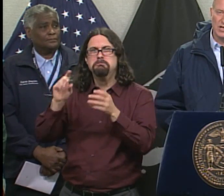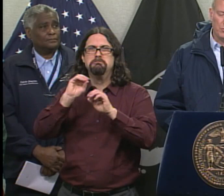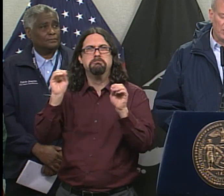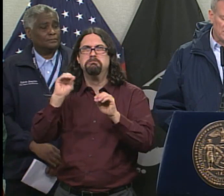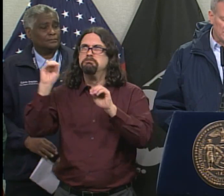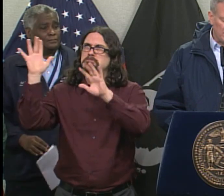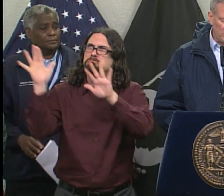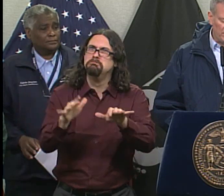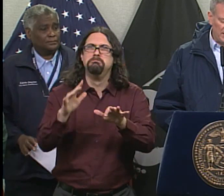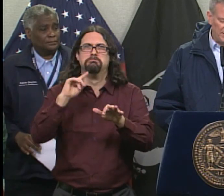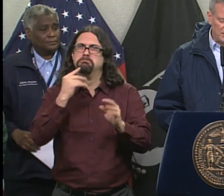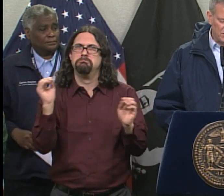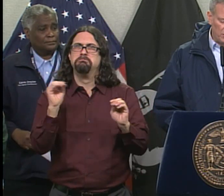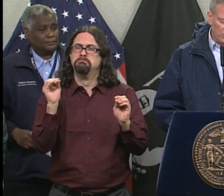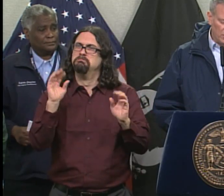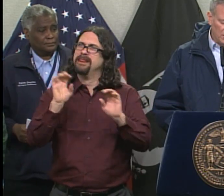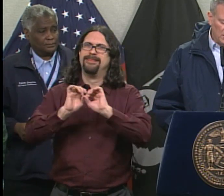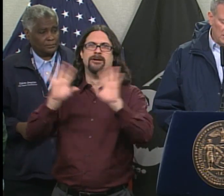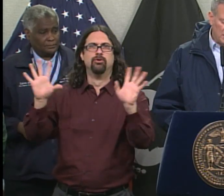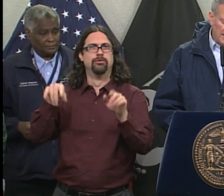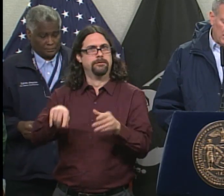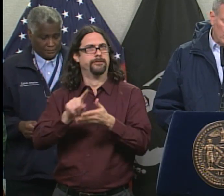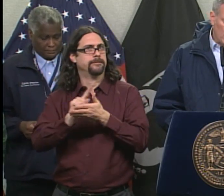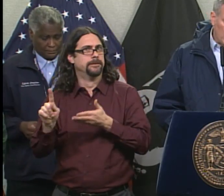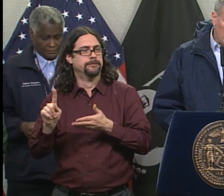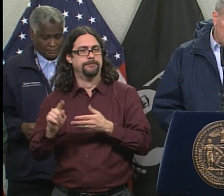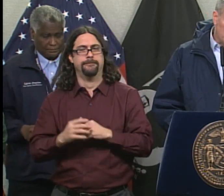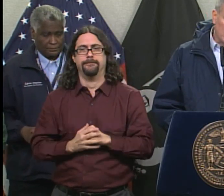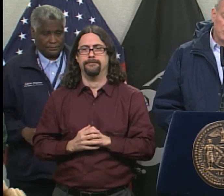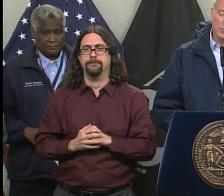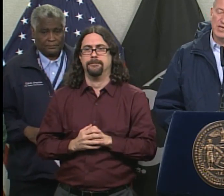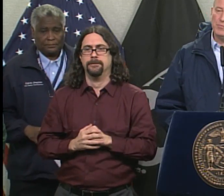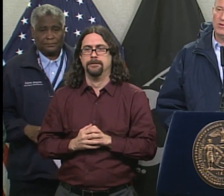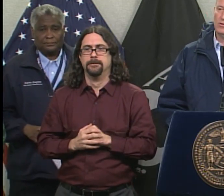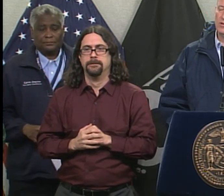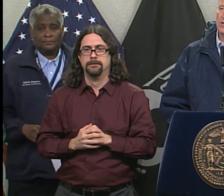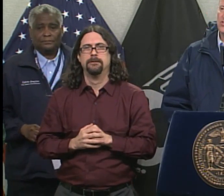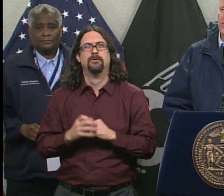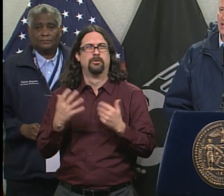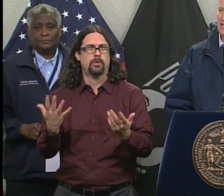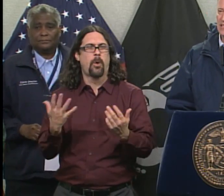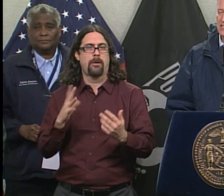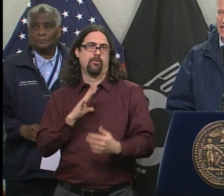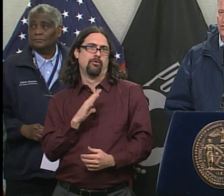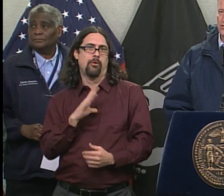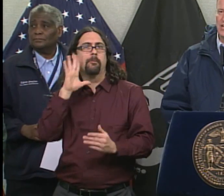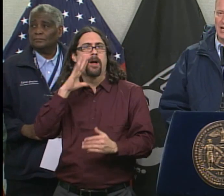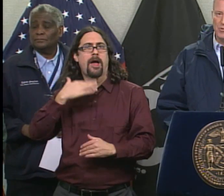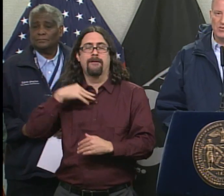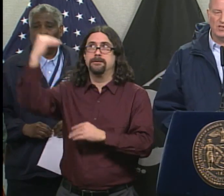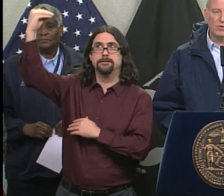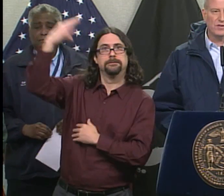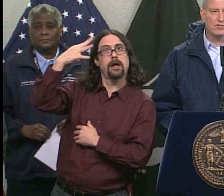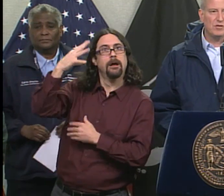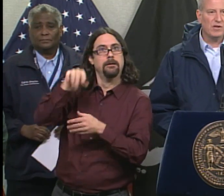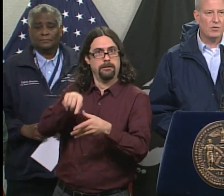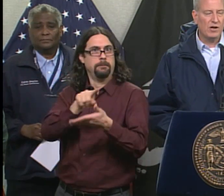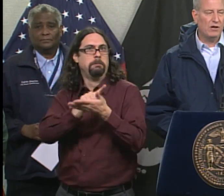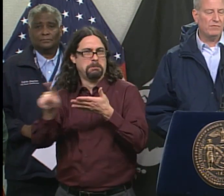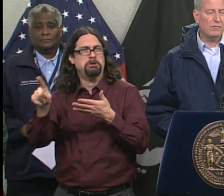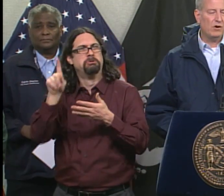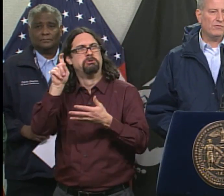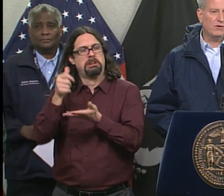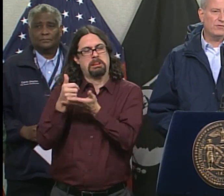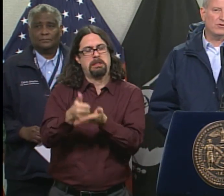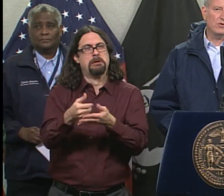will help us get rid of a lot of this snow. Now, in terms of people shoveling, as I said, do not put snow in the street, but I want